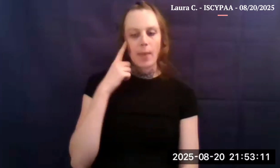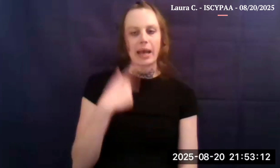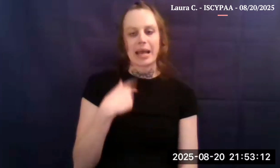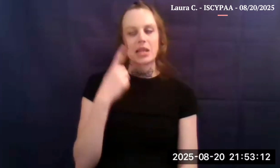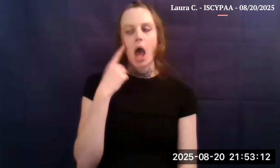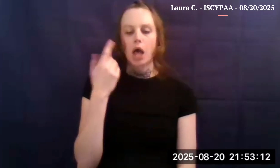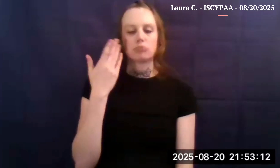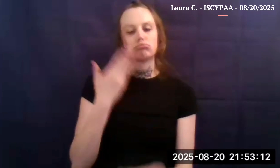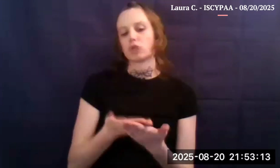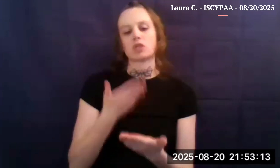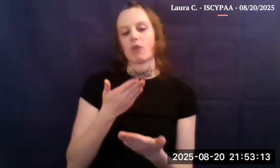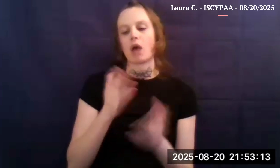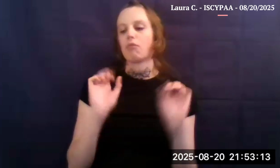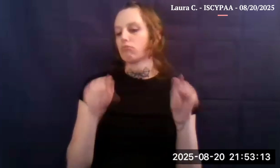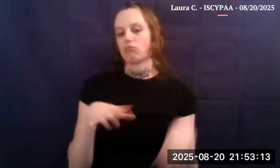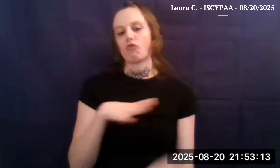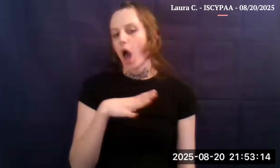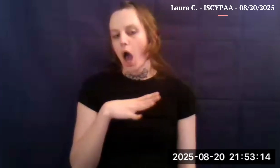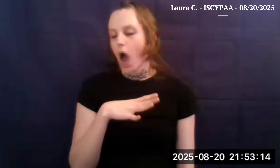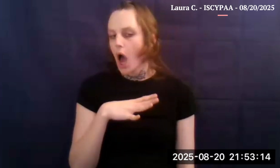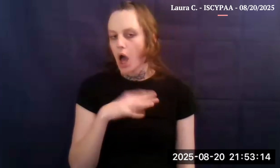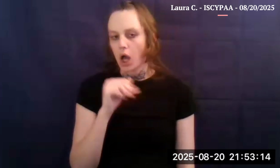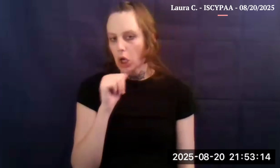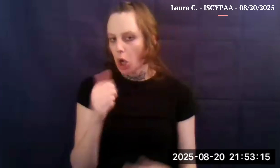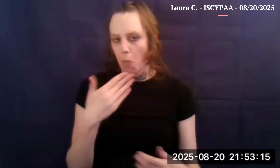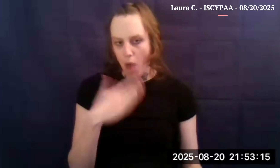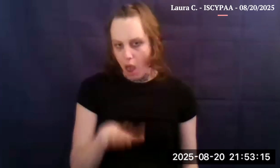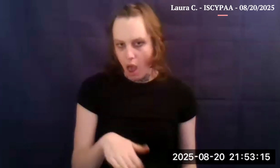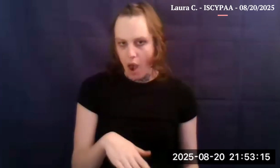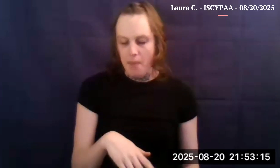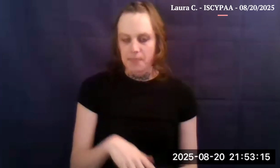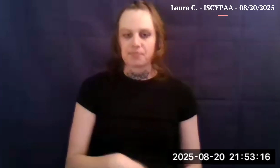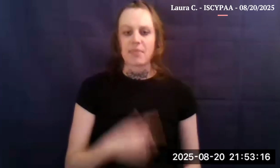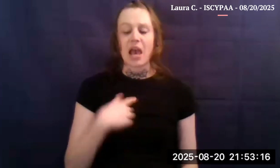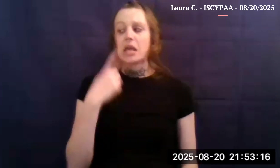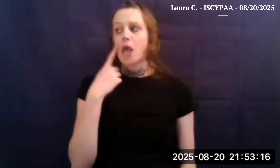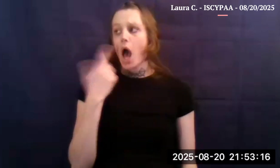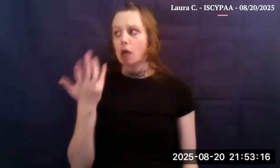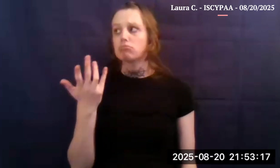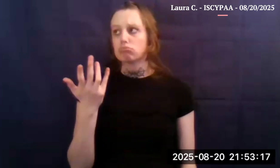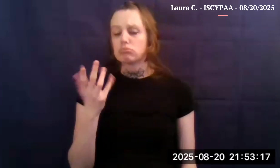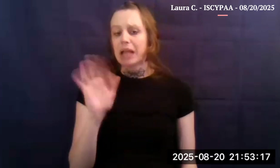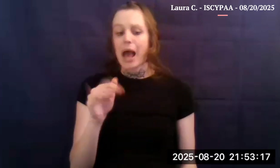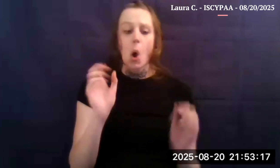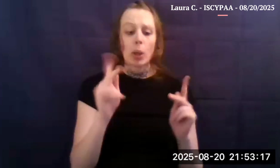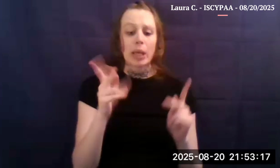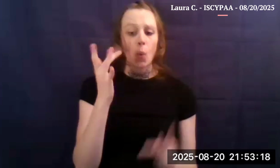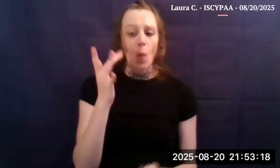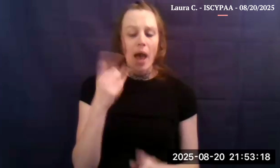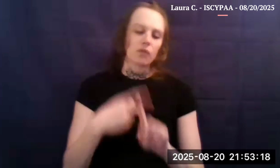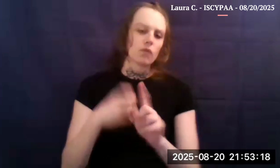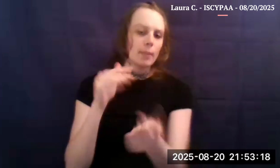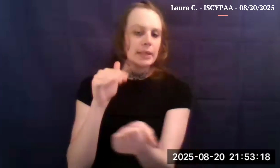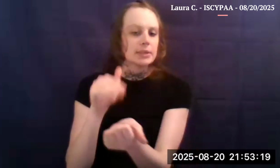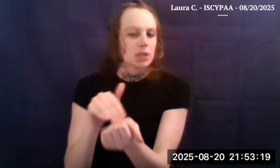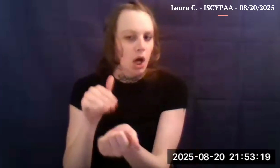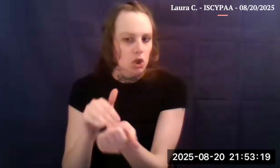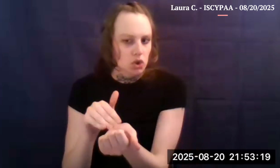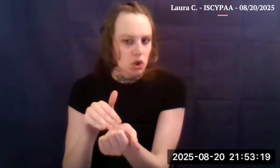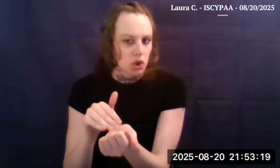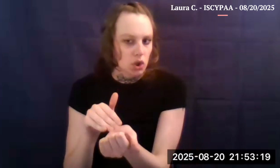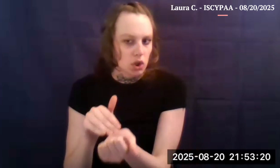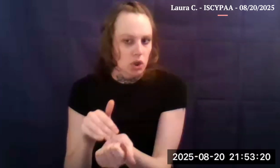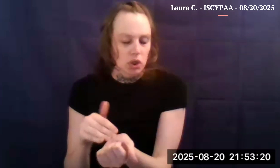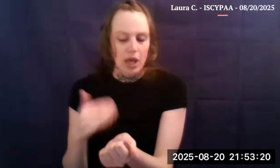justify everything. And I justified it like it was okay because it came from a doctor, like they sell this